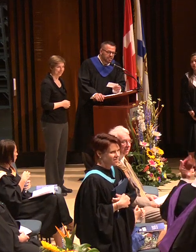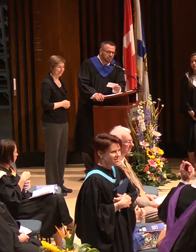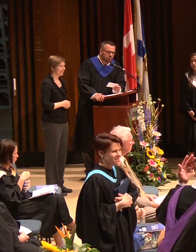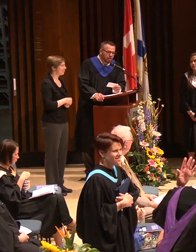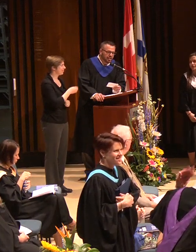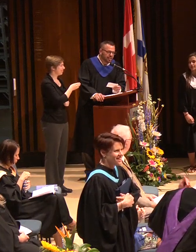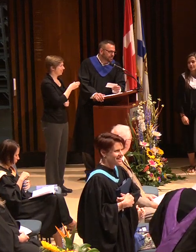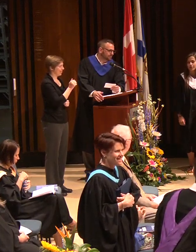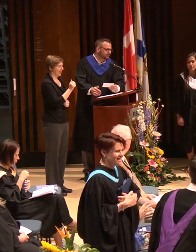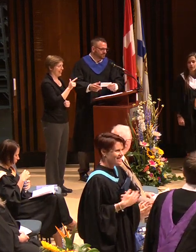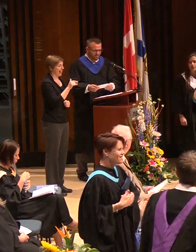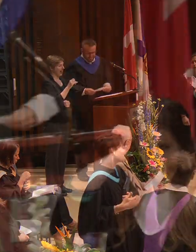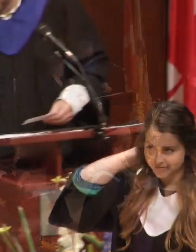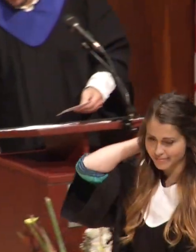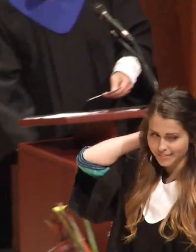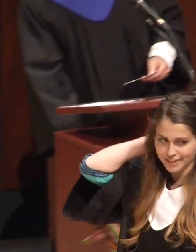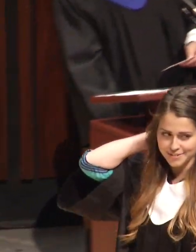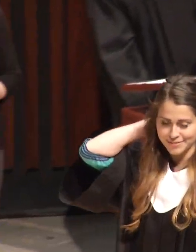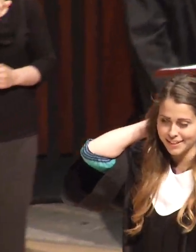Allison Crawley.